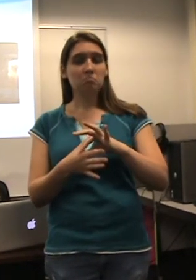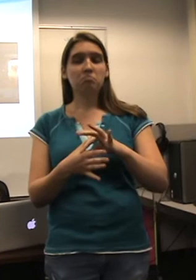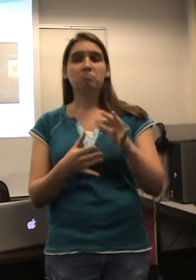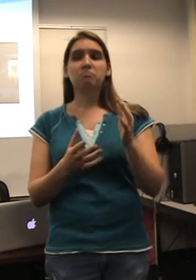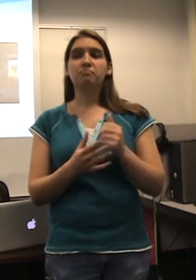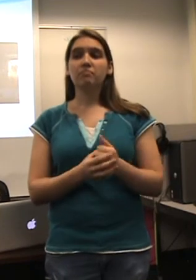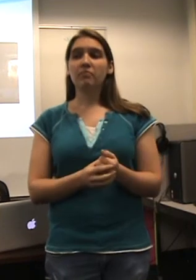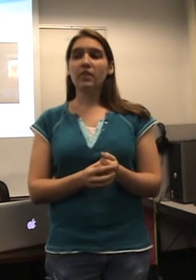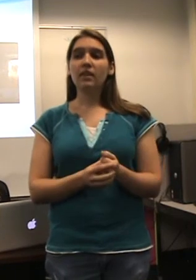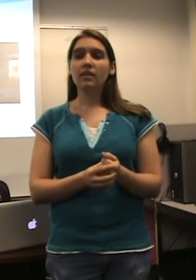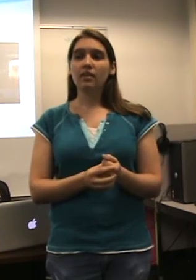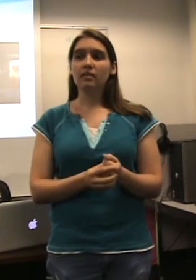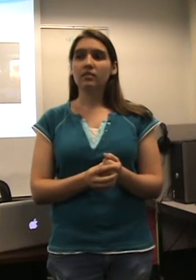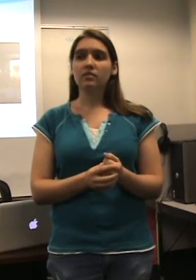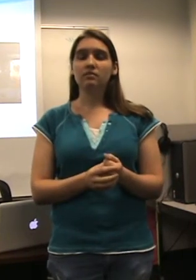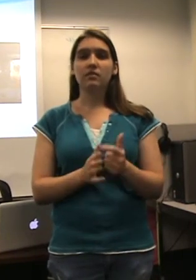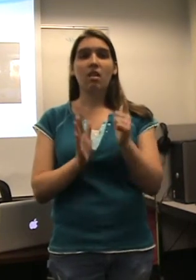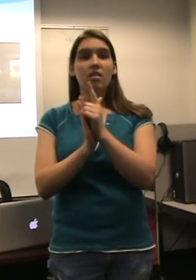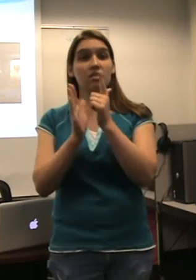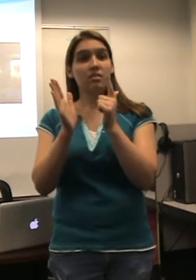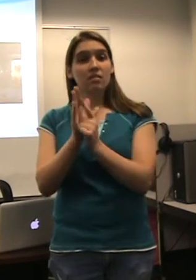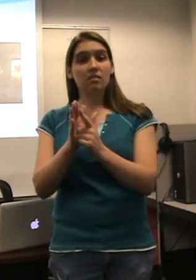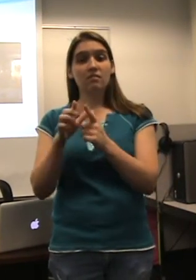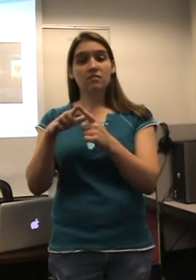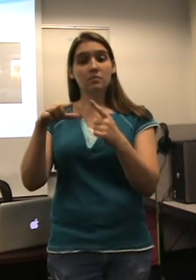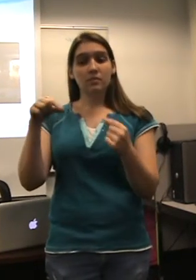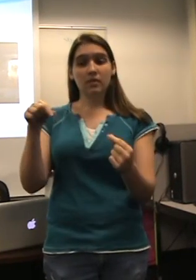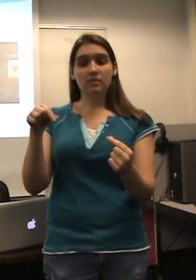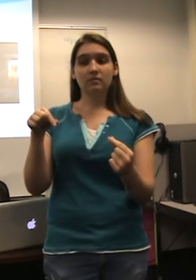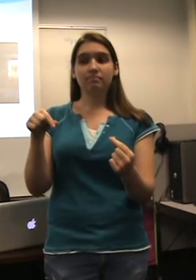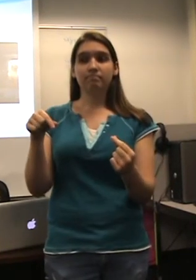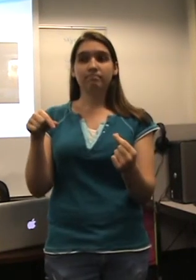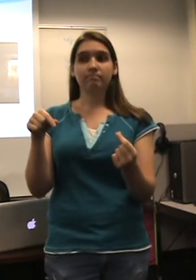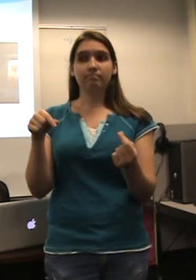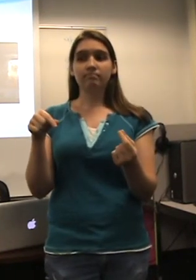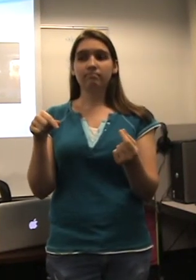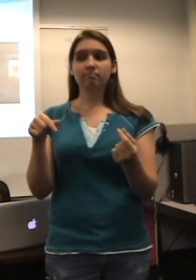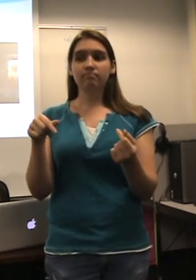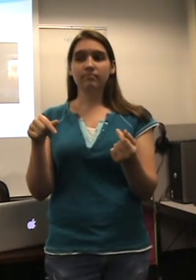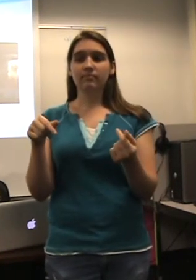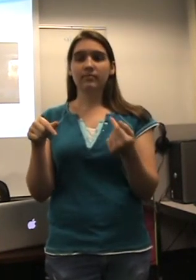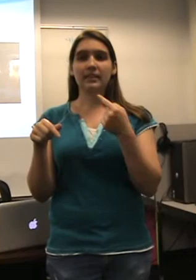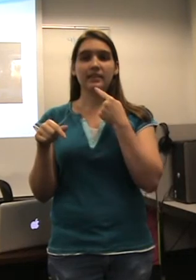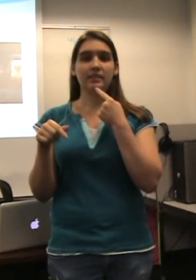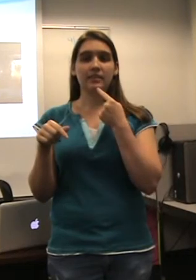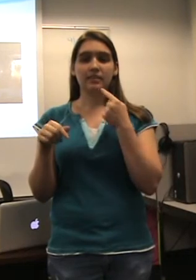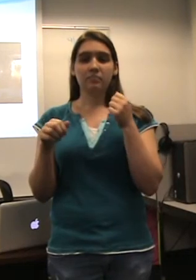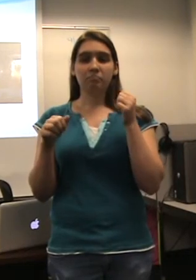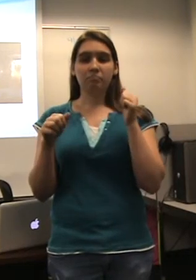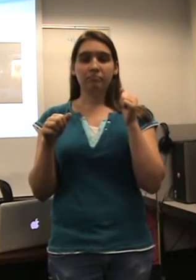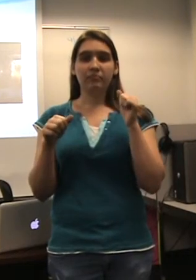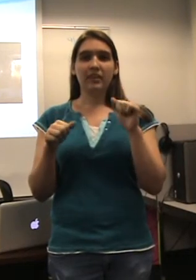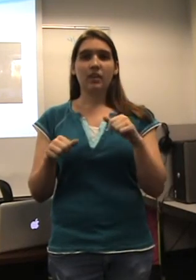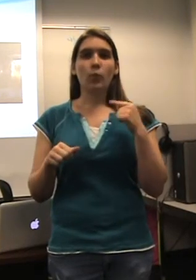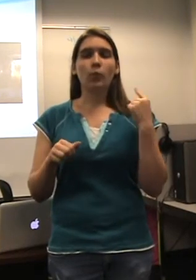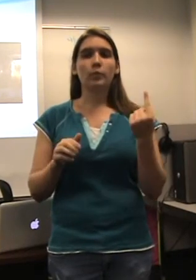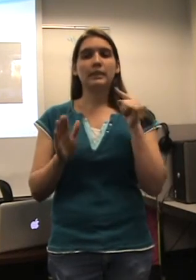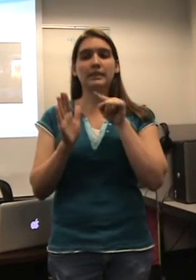There is a law in Japan where they're only allowed to kill a certain amount of dolphins.